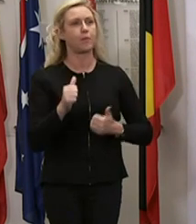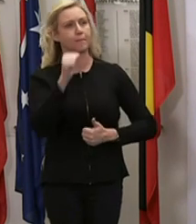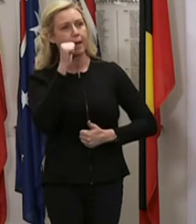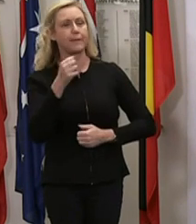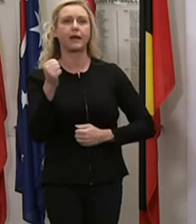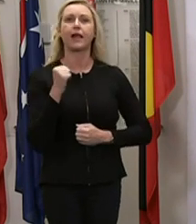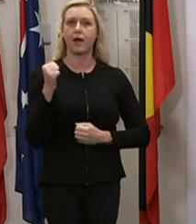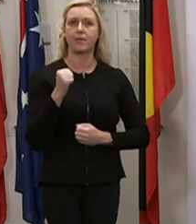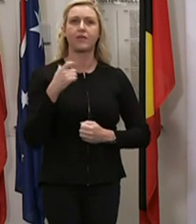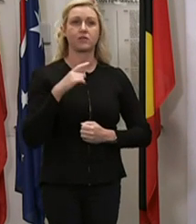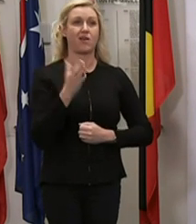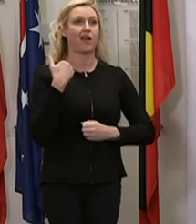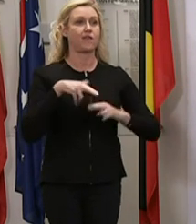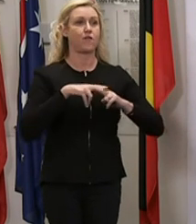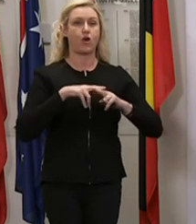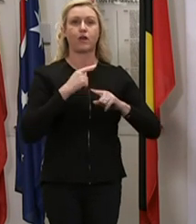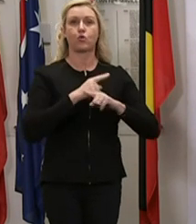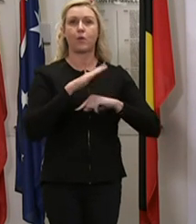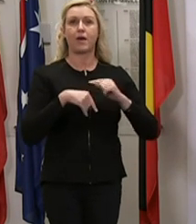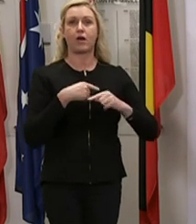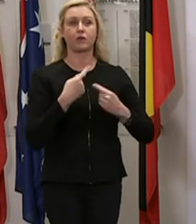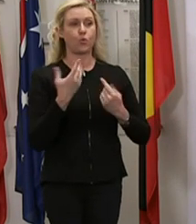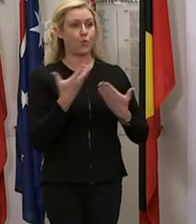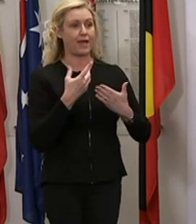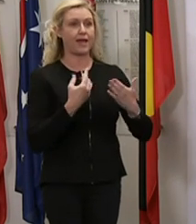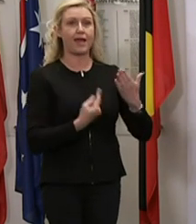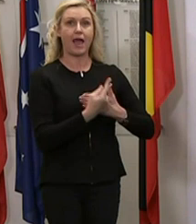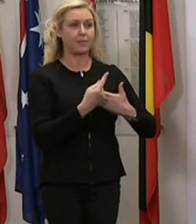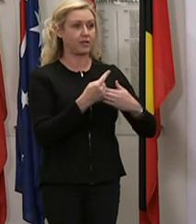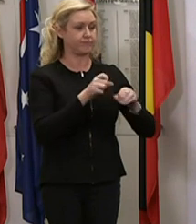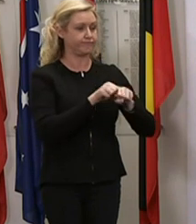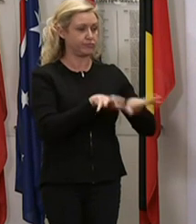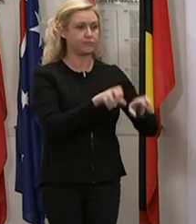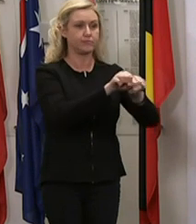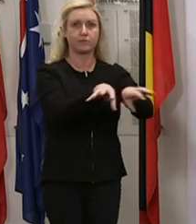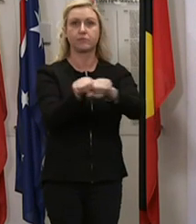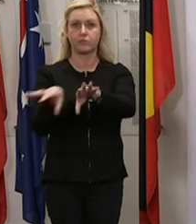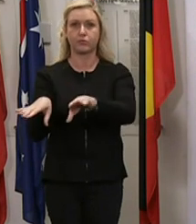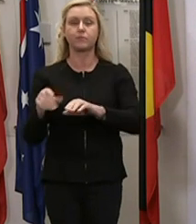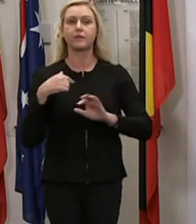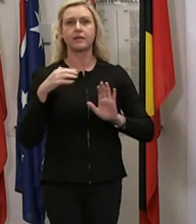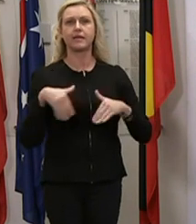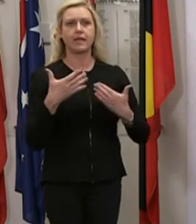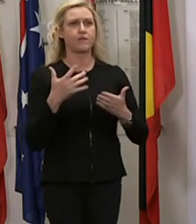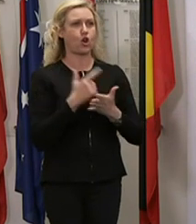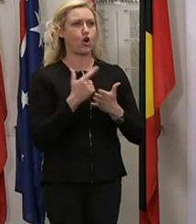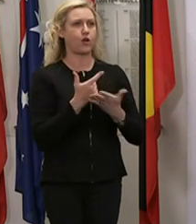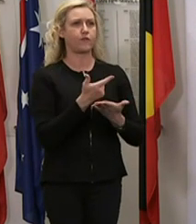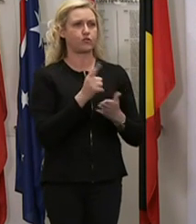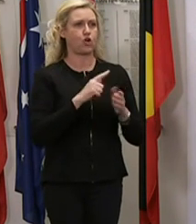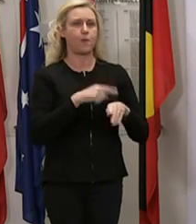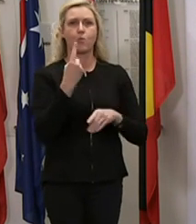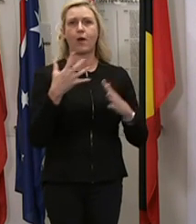address those issues. The businesses involved have had a whole week to get themselves ready, so there is absolutely no excuse.